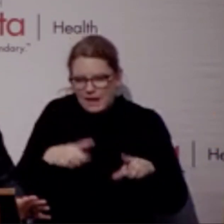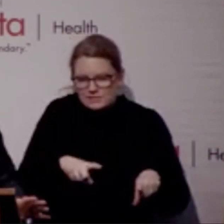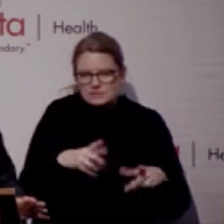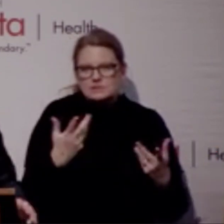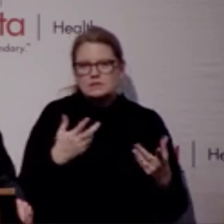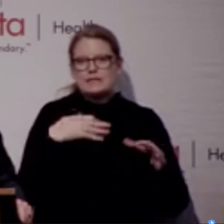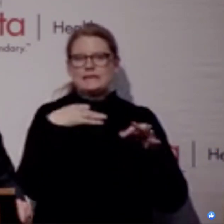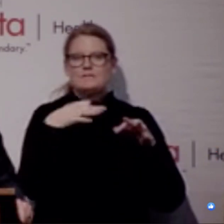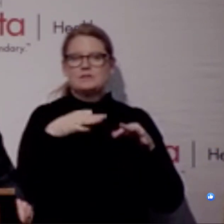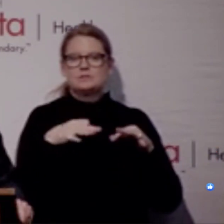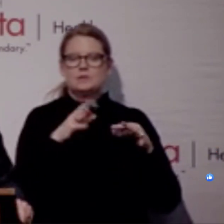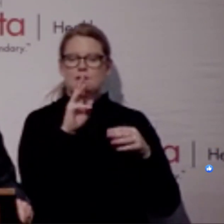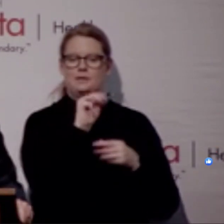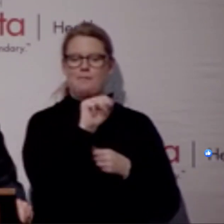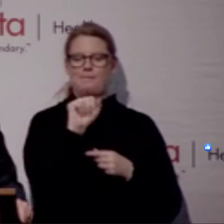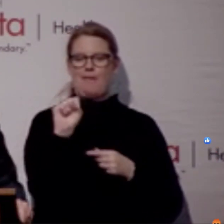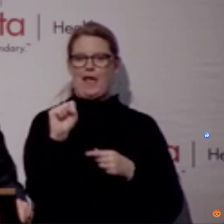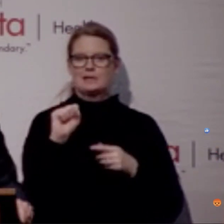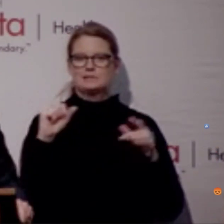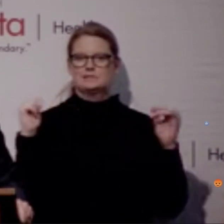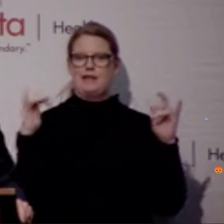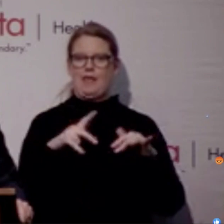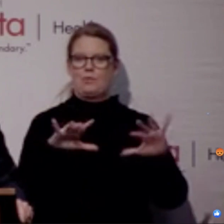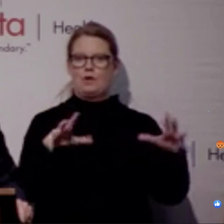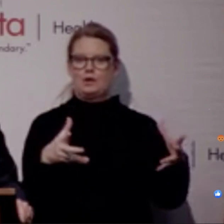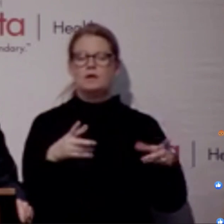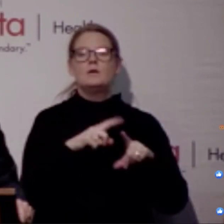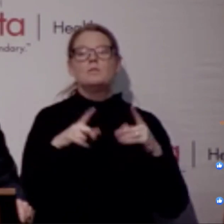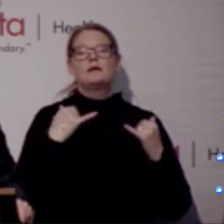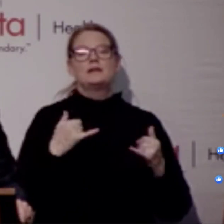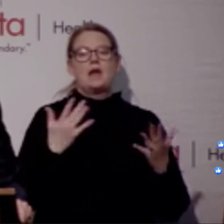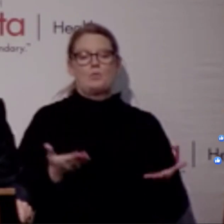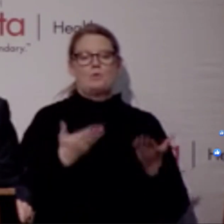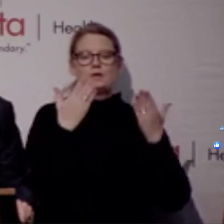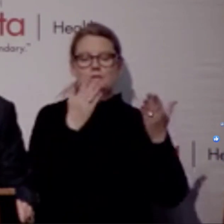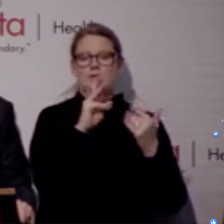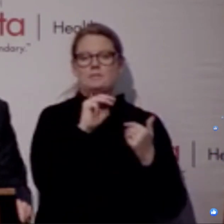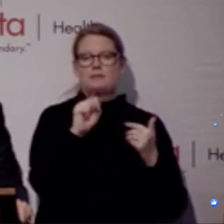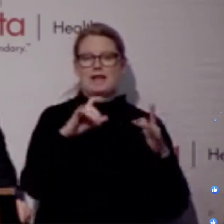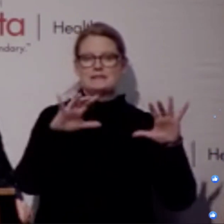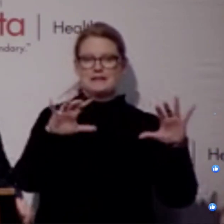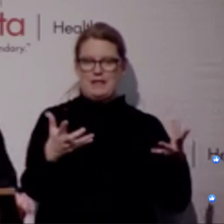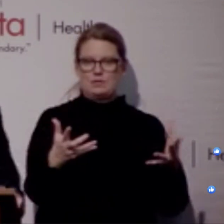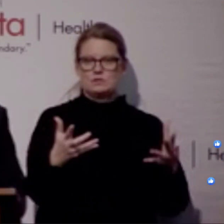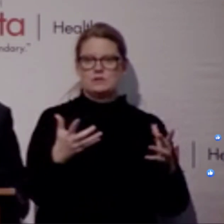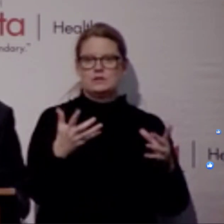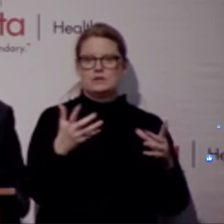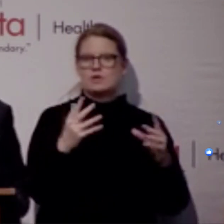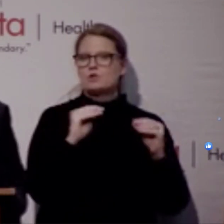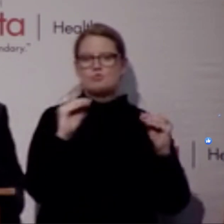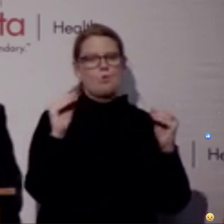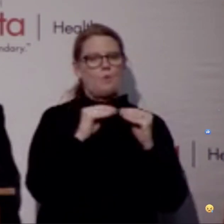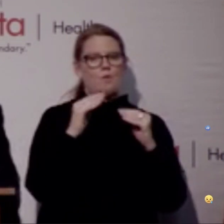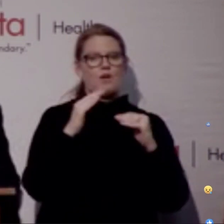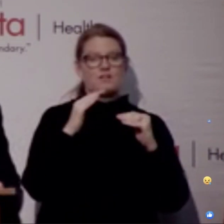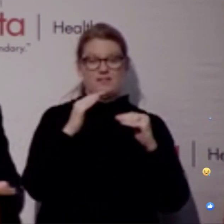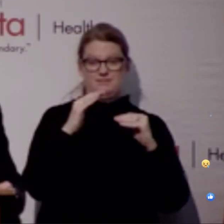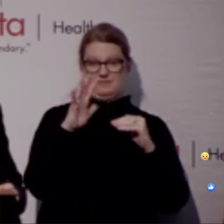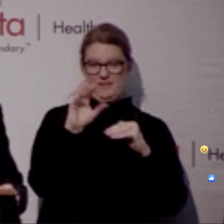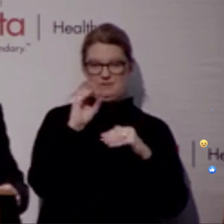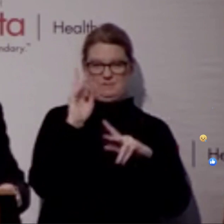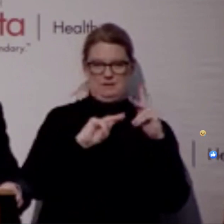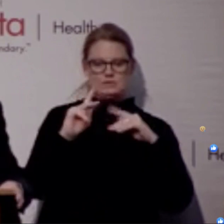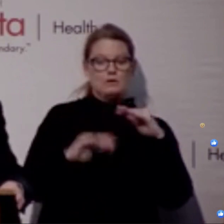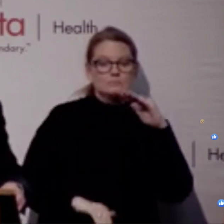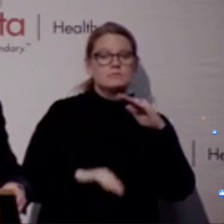a definition of what a mass gathering or large event is, but they're now recommending that mass gatherings and large events have no more than 50 people. And the